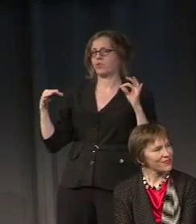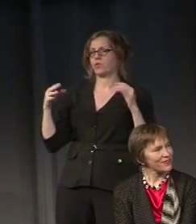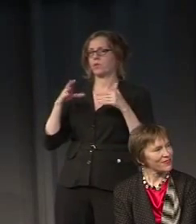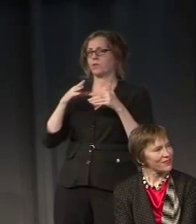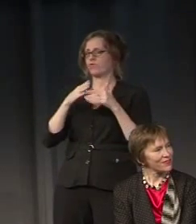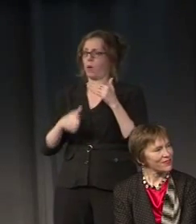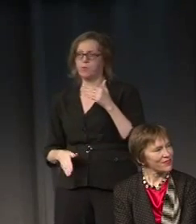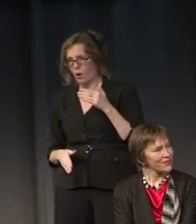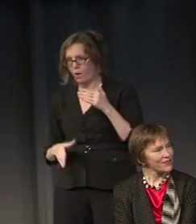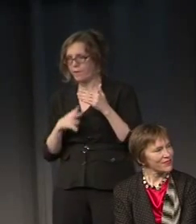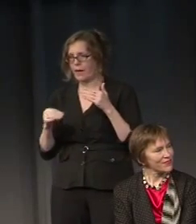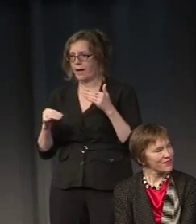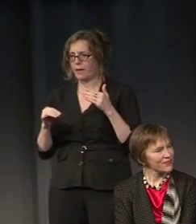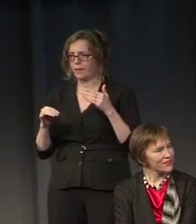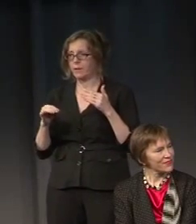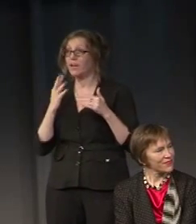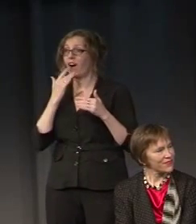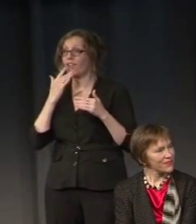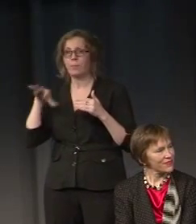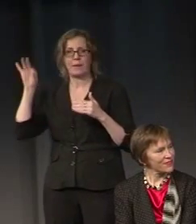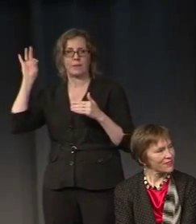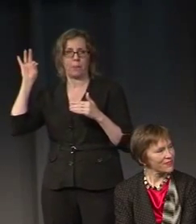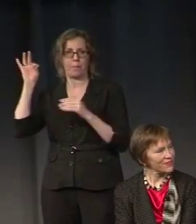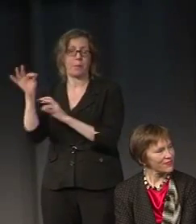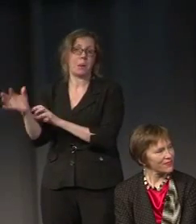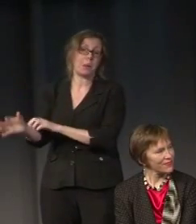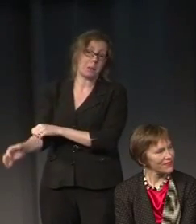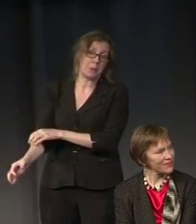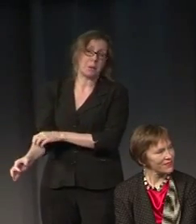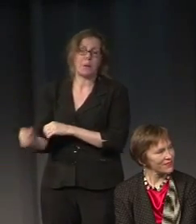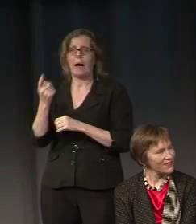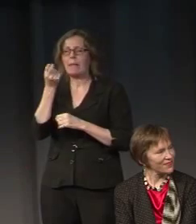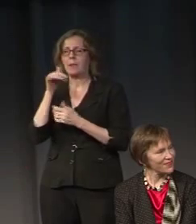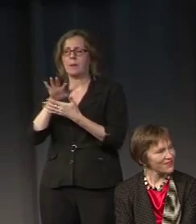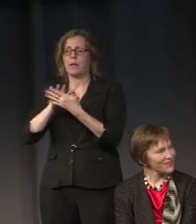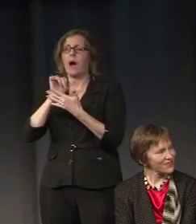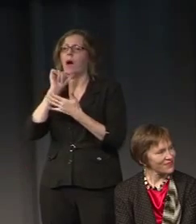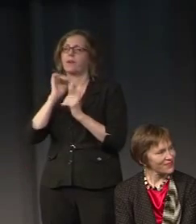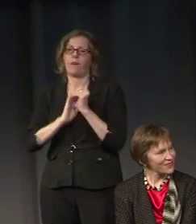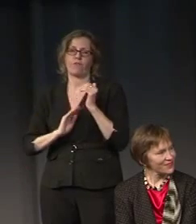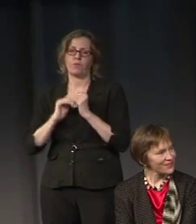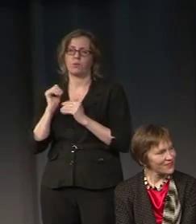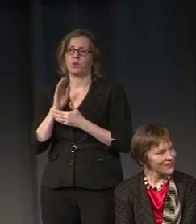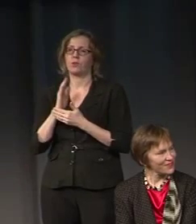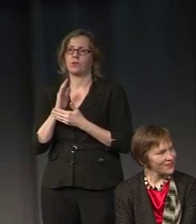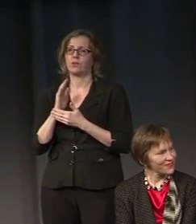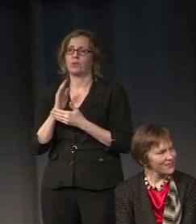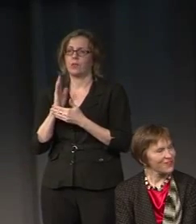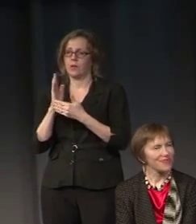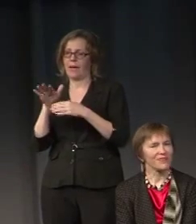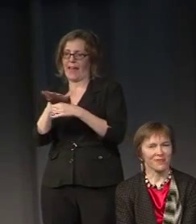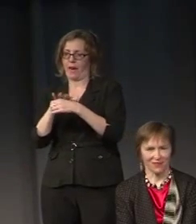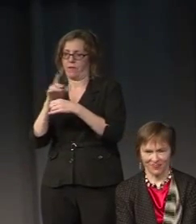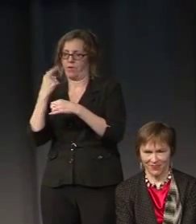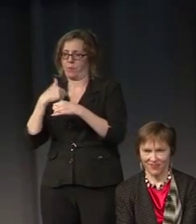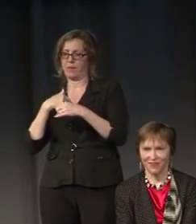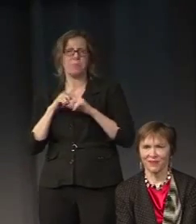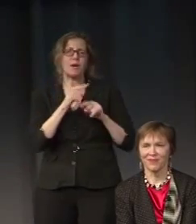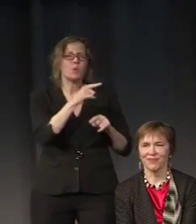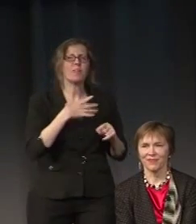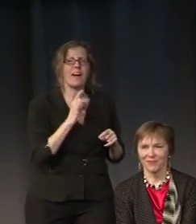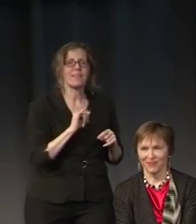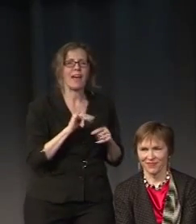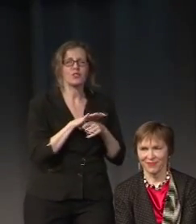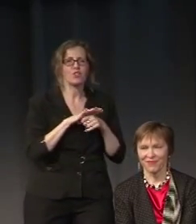up. So that isn't an uncomfortable zone for me. But you like those zones. You right,